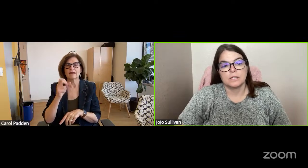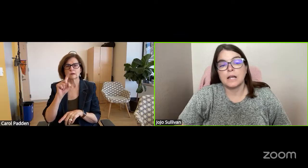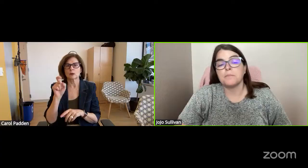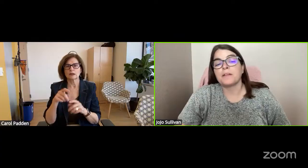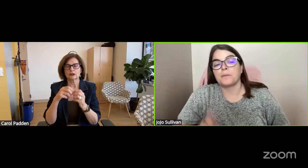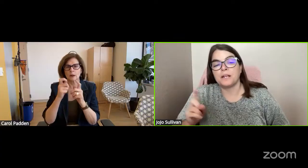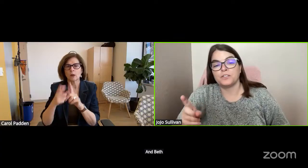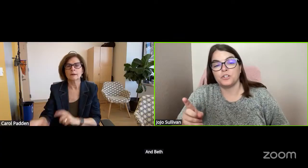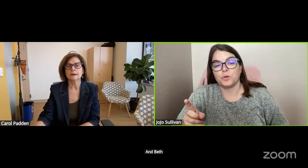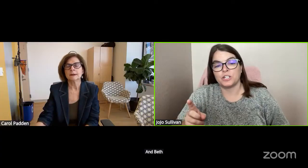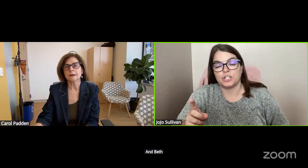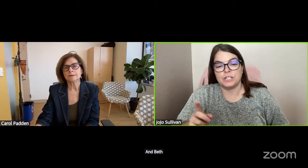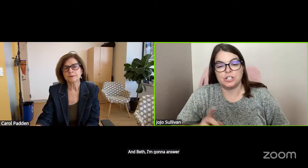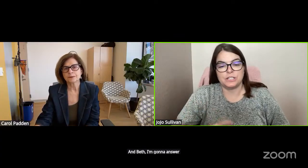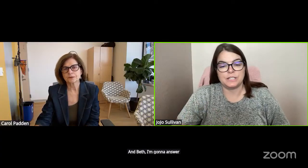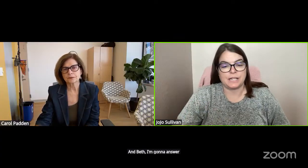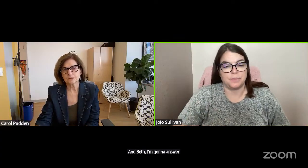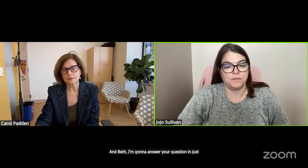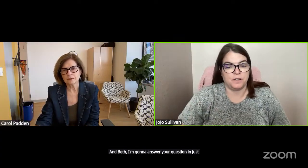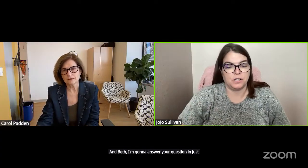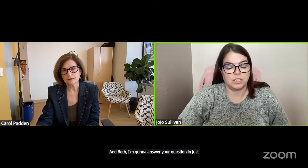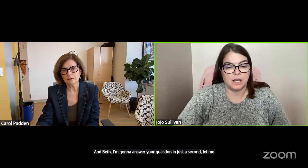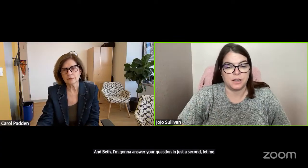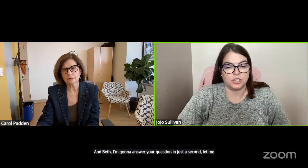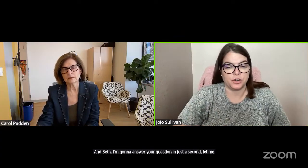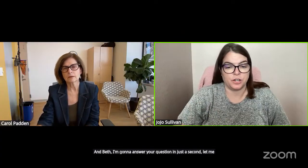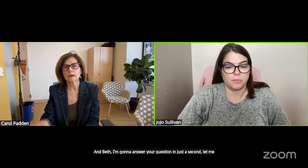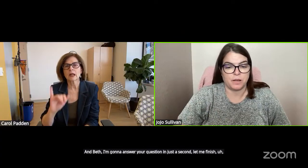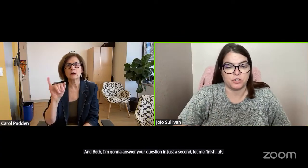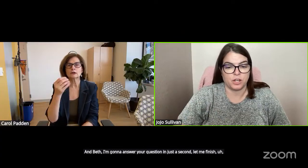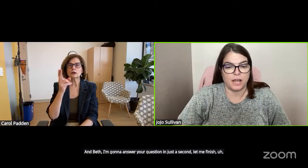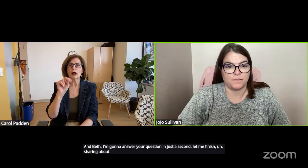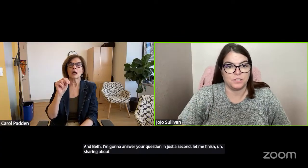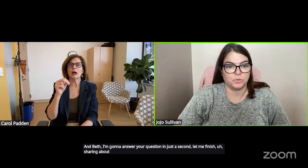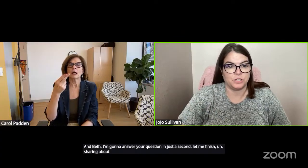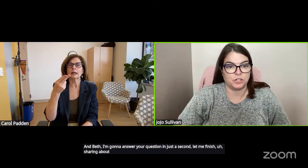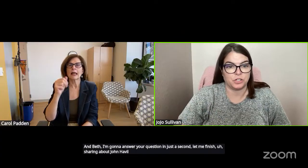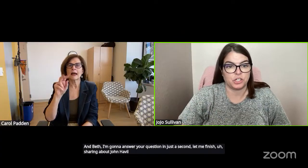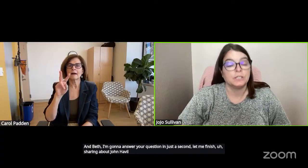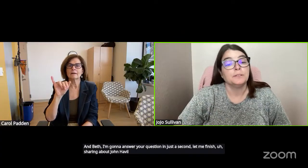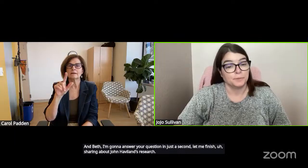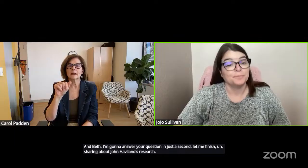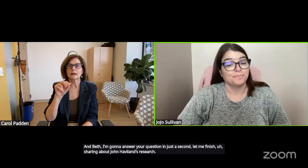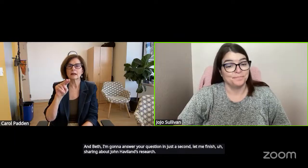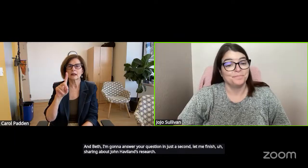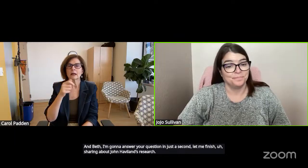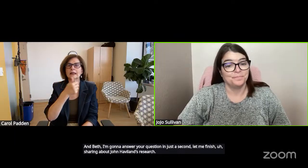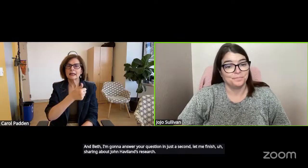And Beth, I'm going to answer your question in just a second. Let me finish sharing about John Haviland's research.